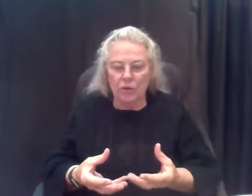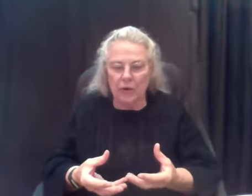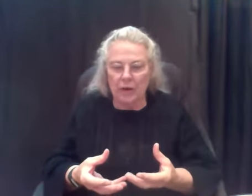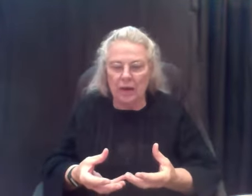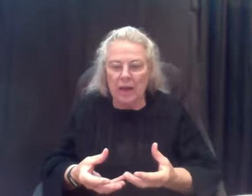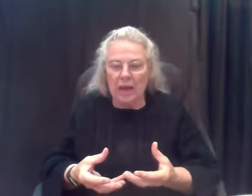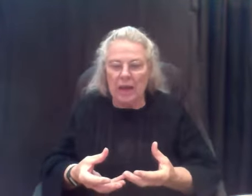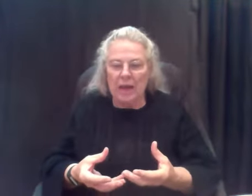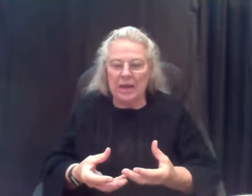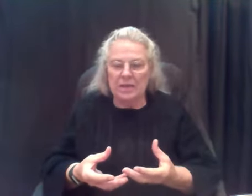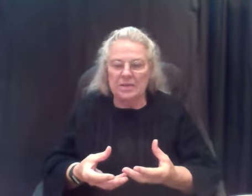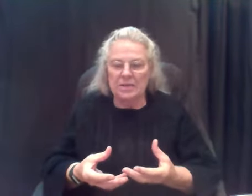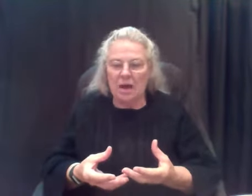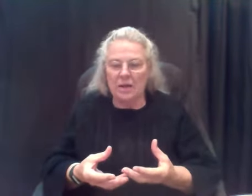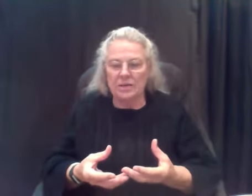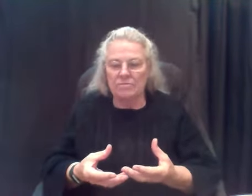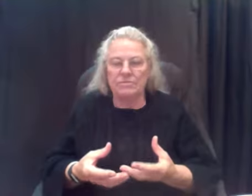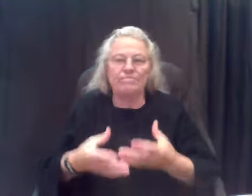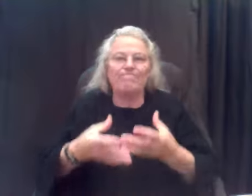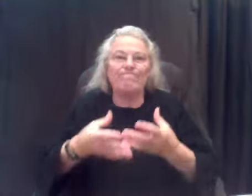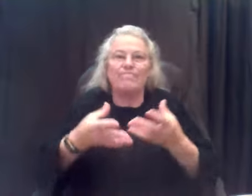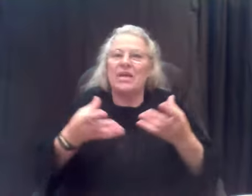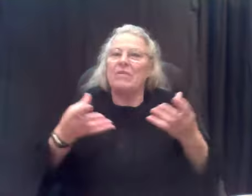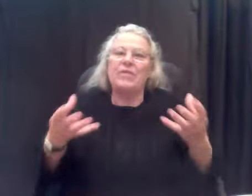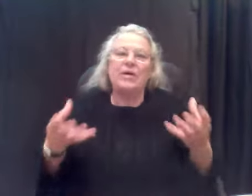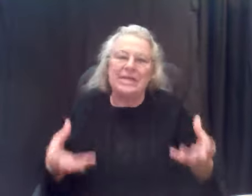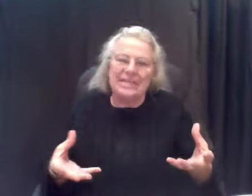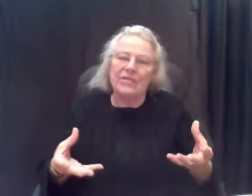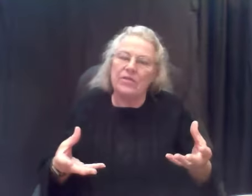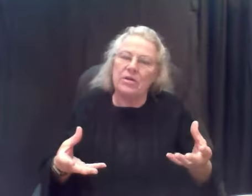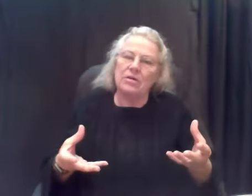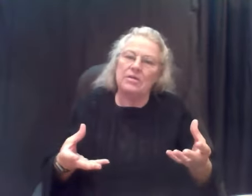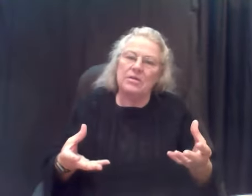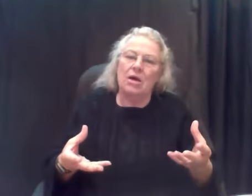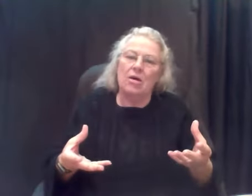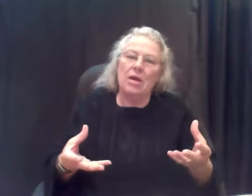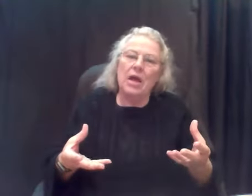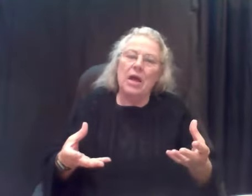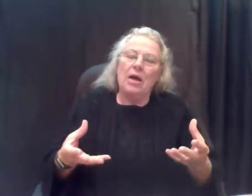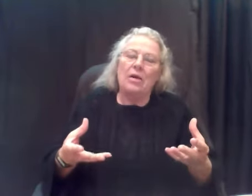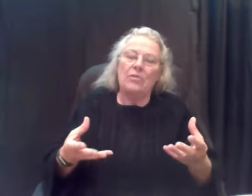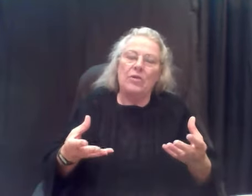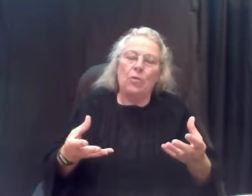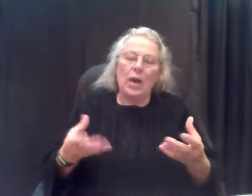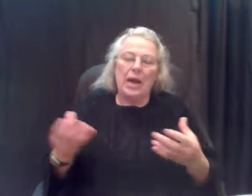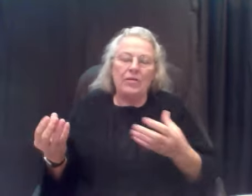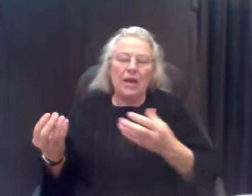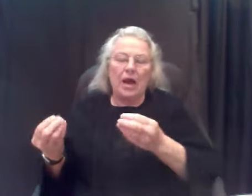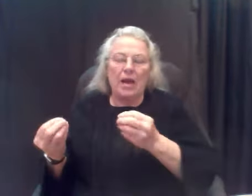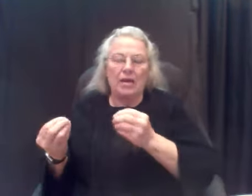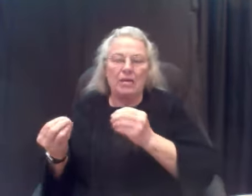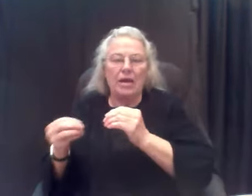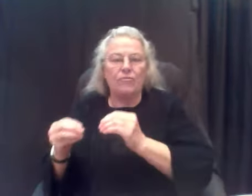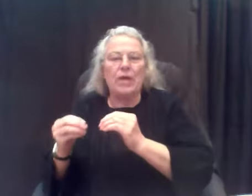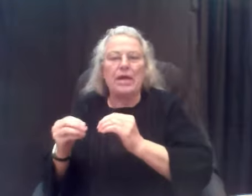interpreted. It is not a very difficult song. The way that I have rated it